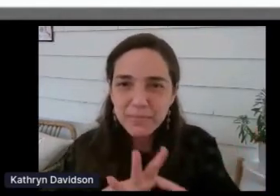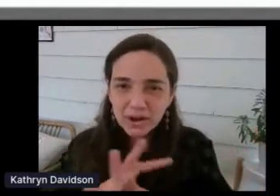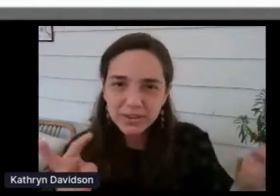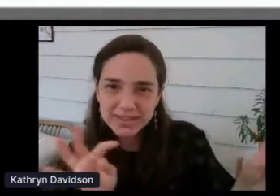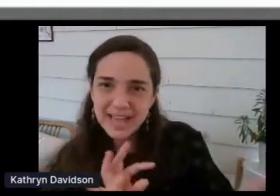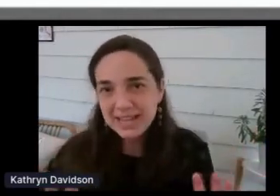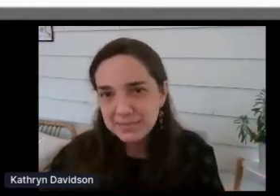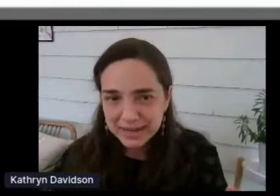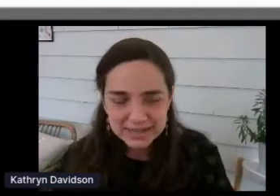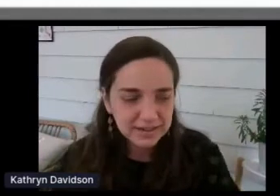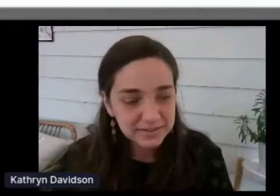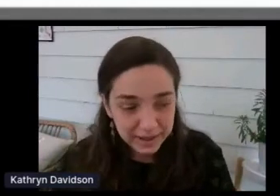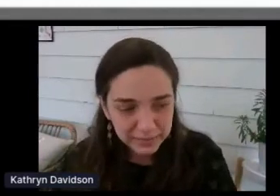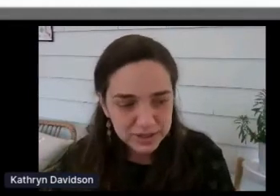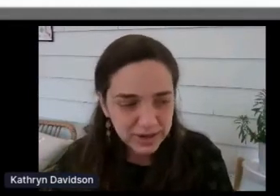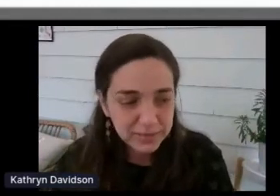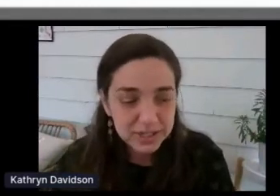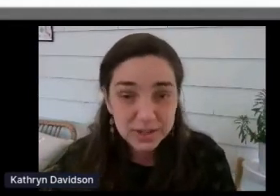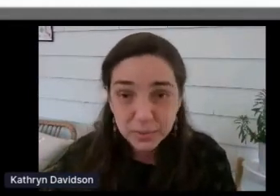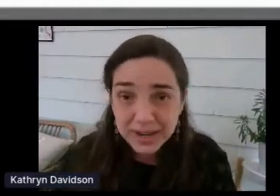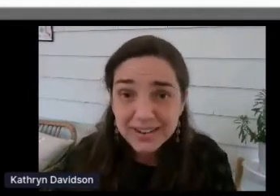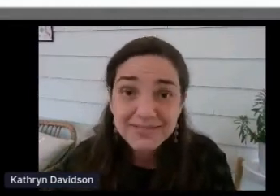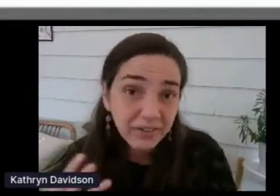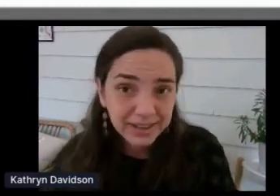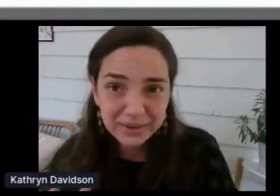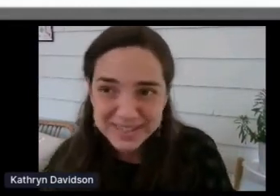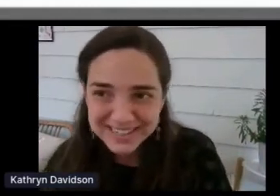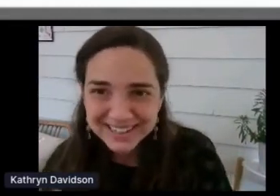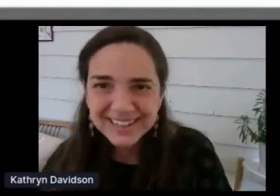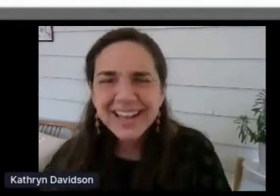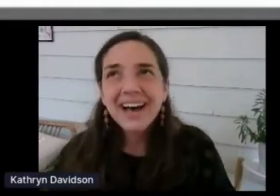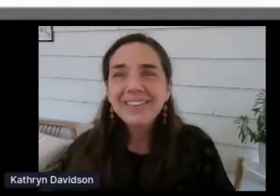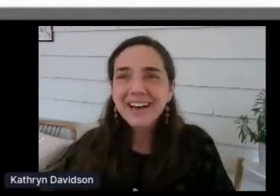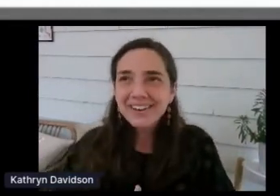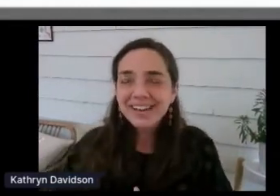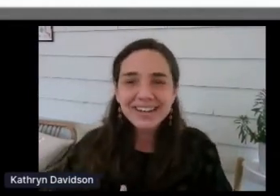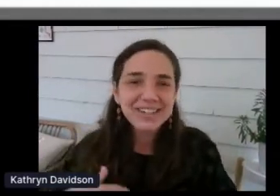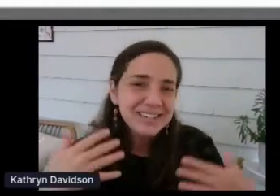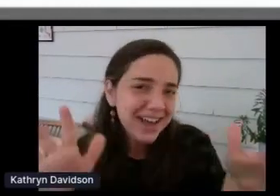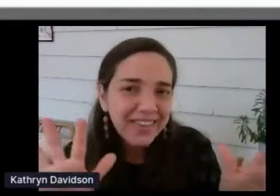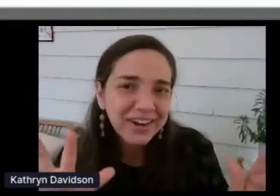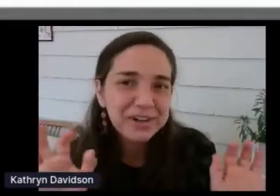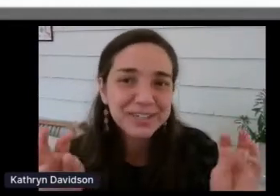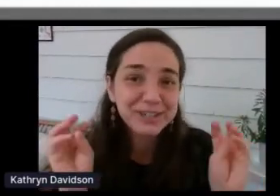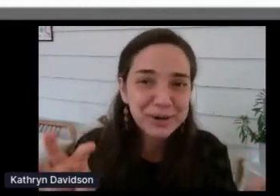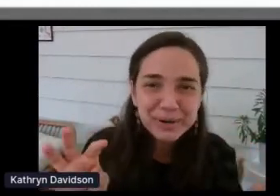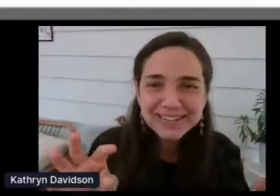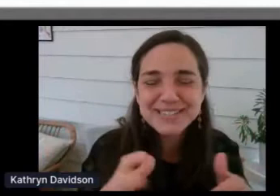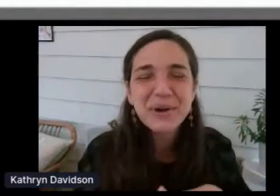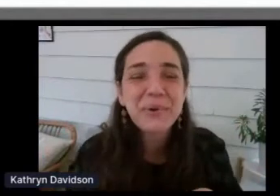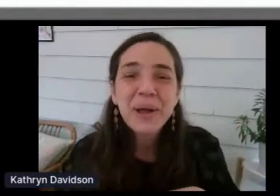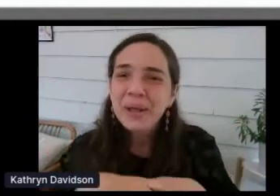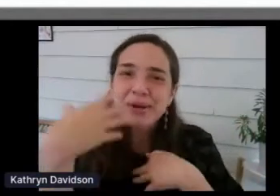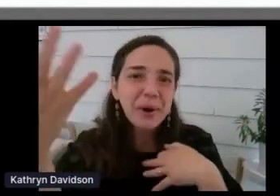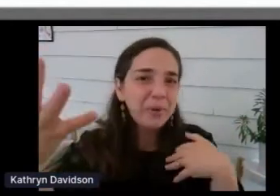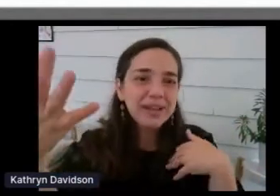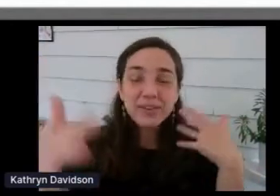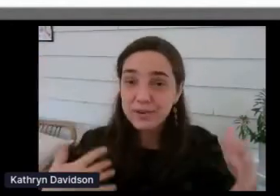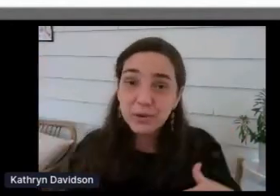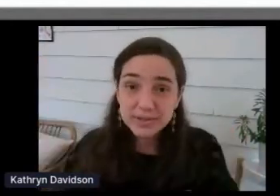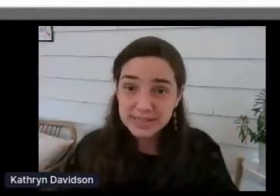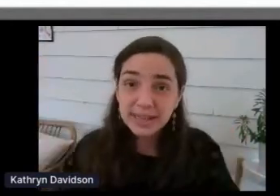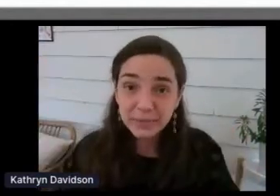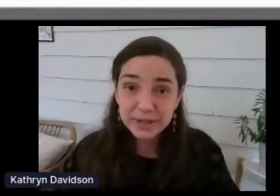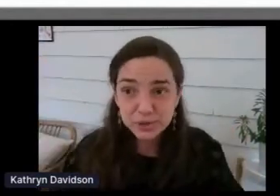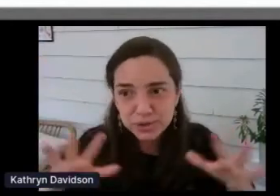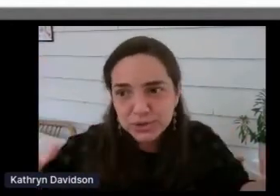how to model this aspect of language, right? Which is on the one hand, very linguistic. On the other hand, actually not that hard to interpret. So, even if